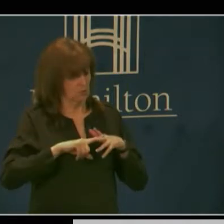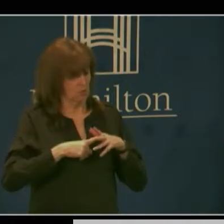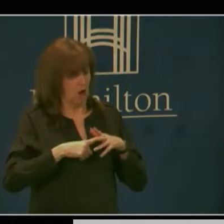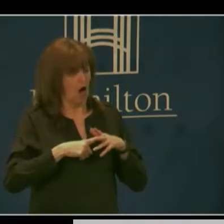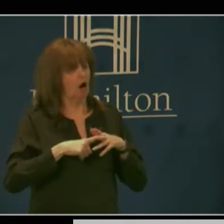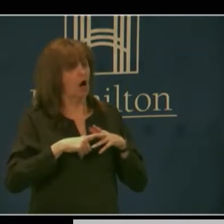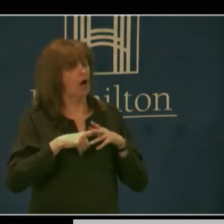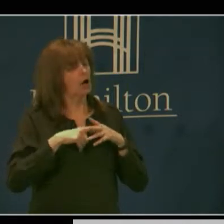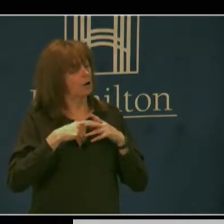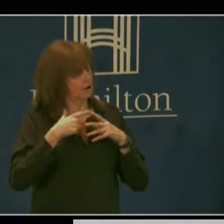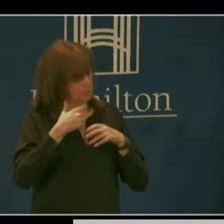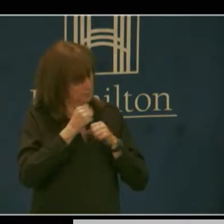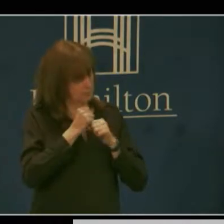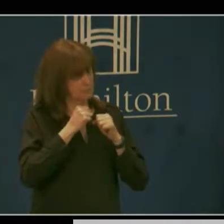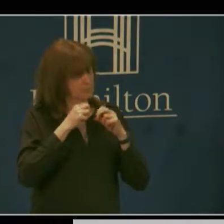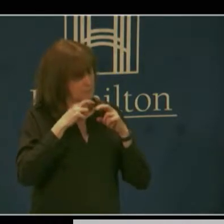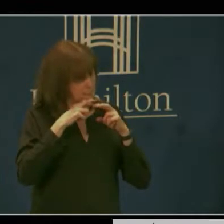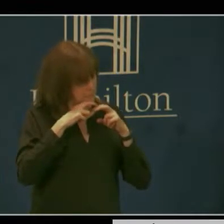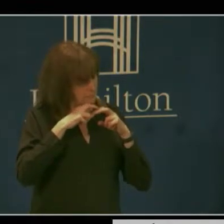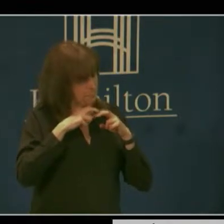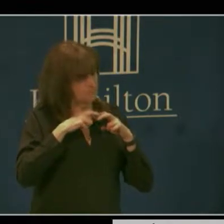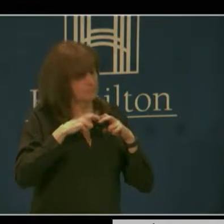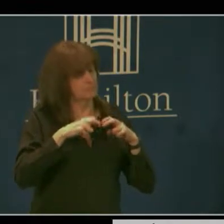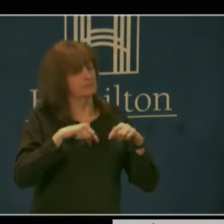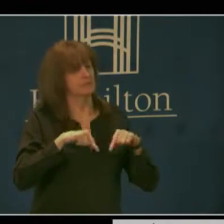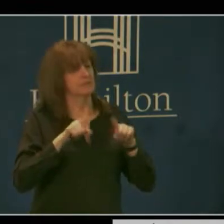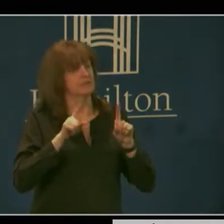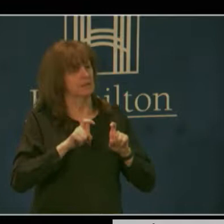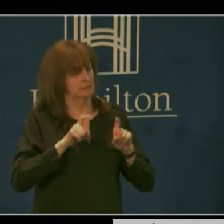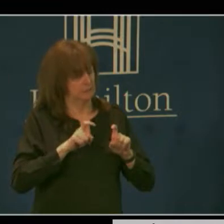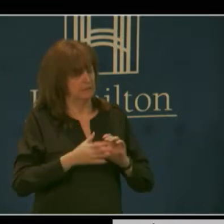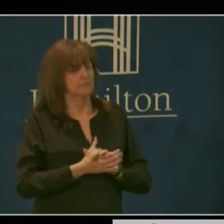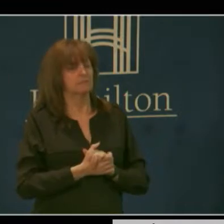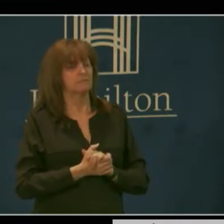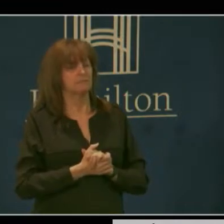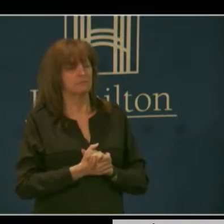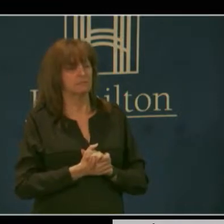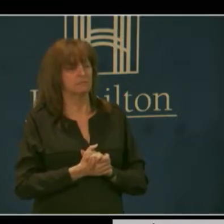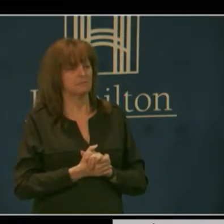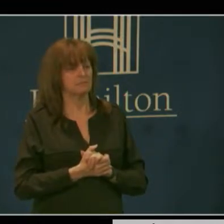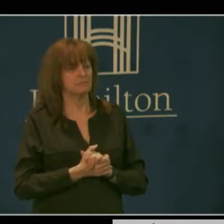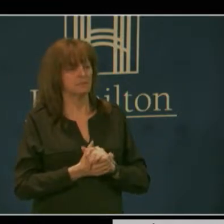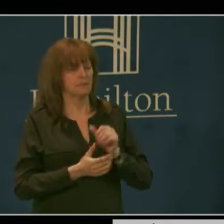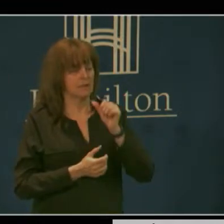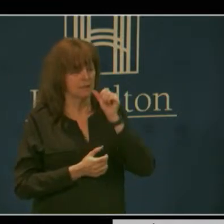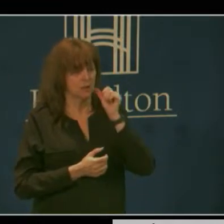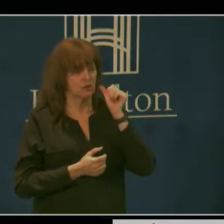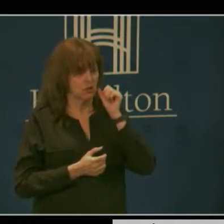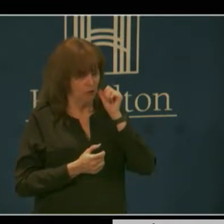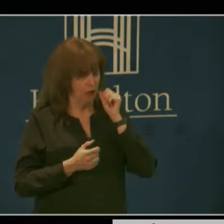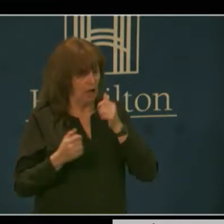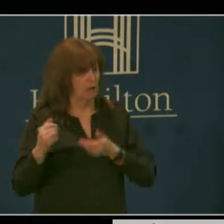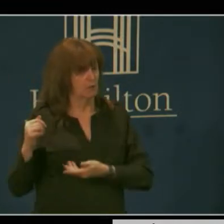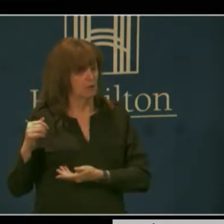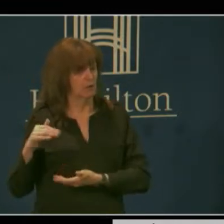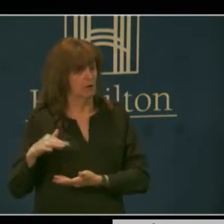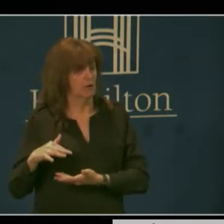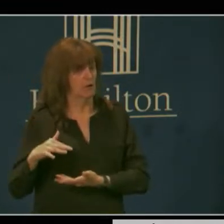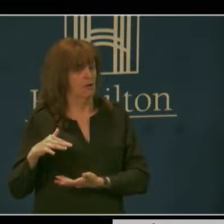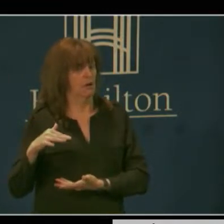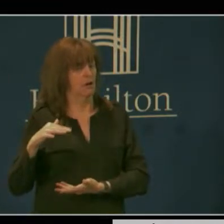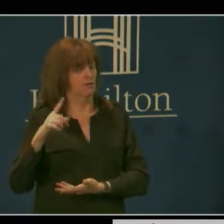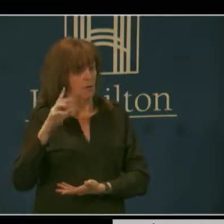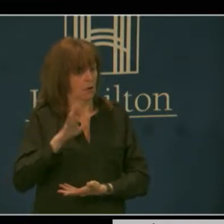of yesterday, a number of tests still to be processed in the Public Health Ontario lab across Ontario was nearing